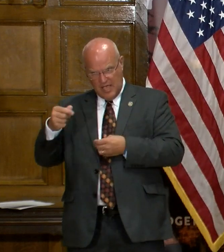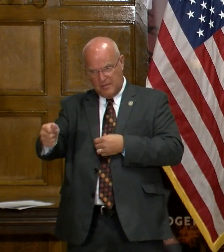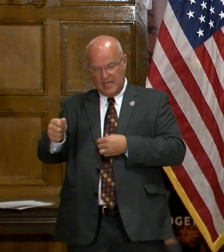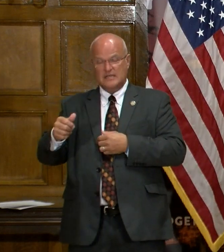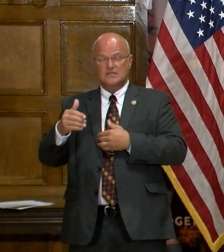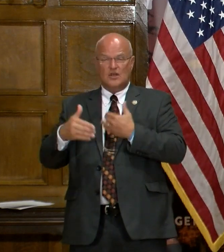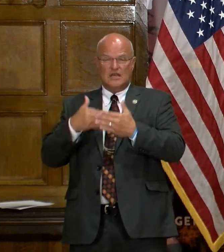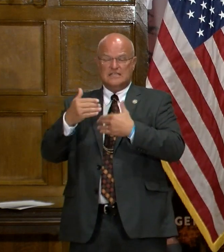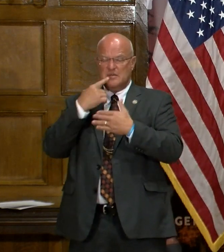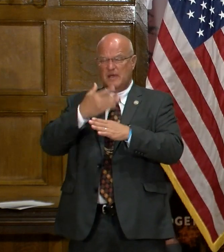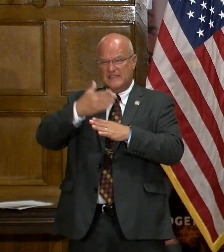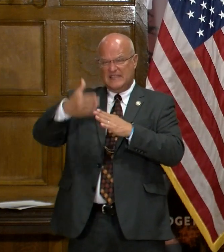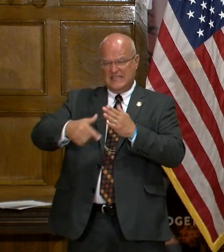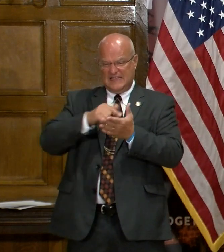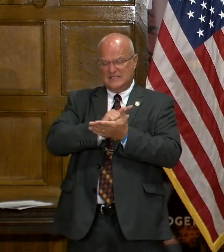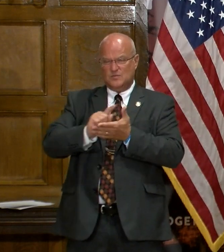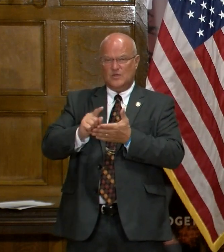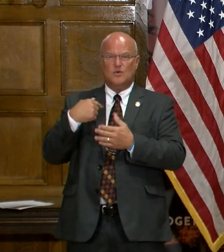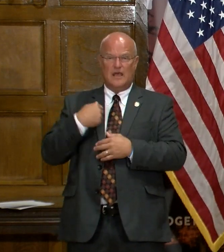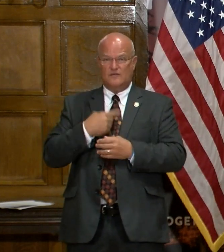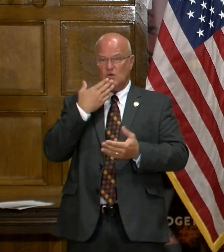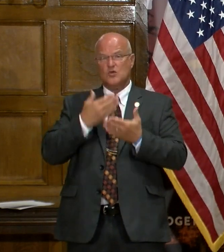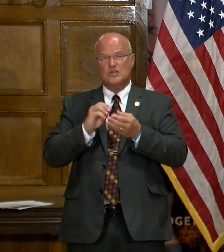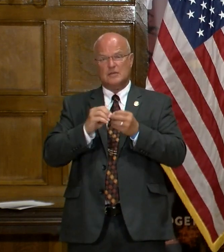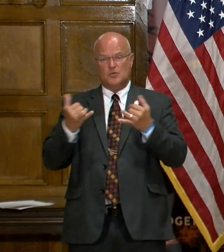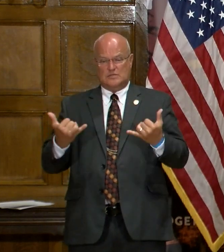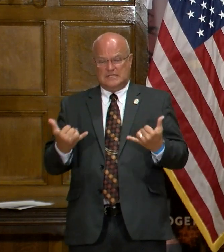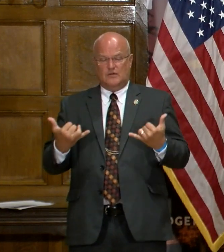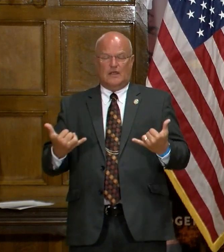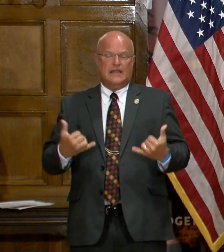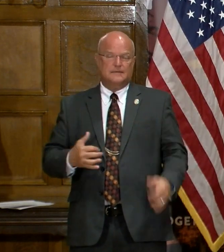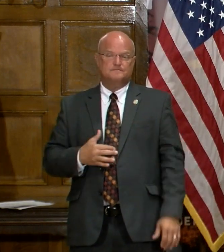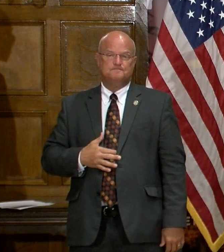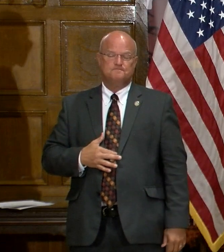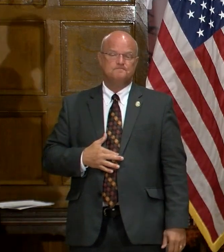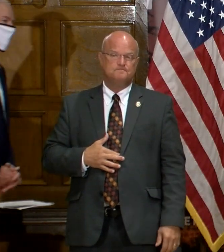of that. So I'd say by the end of this week, we'd have a solid number of where we currently stand.